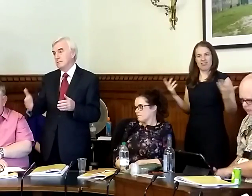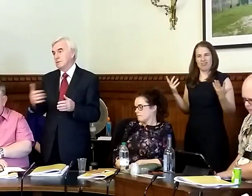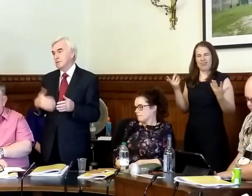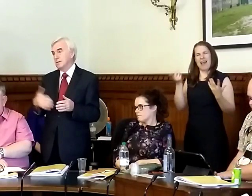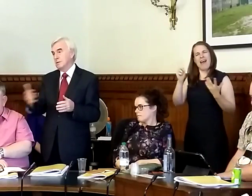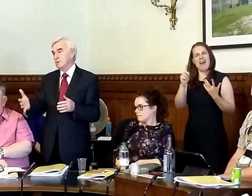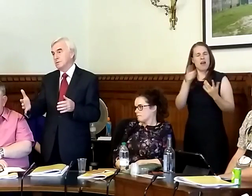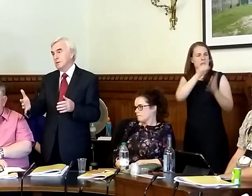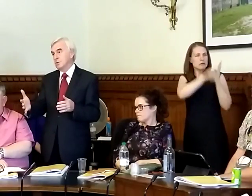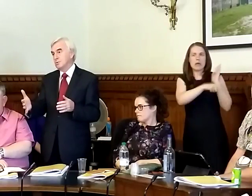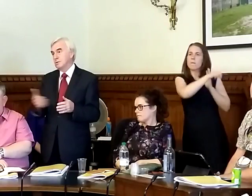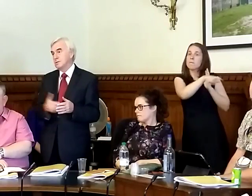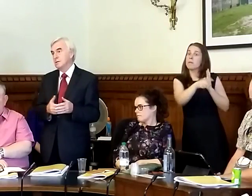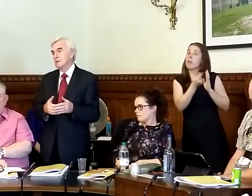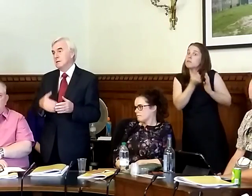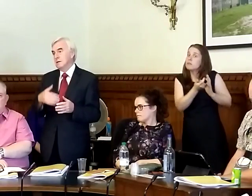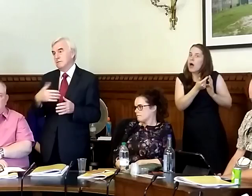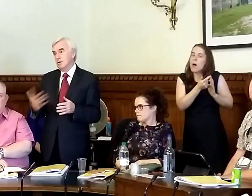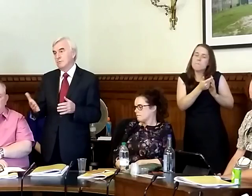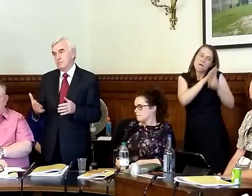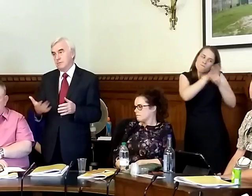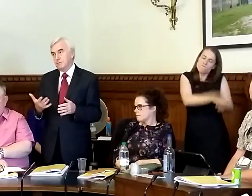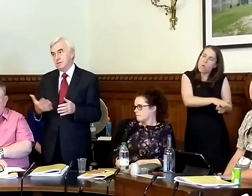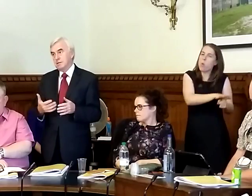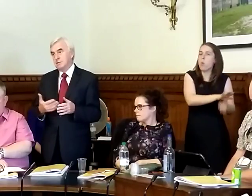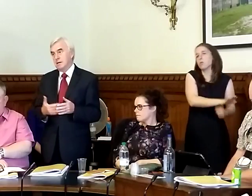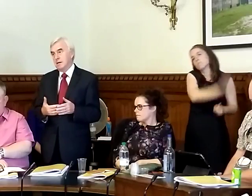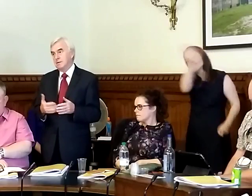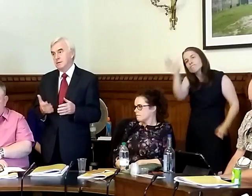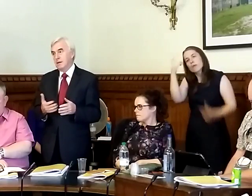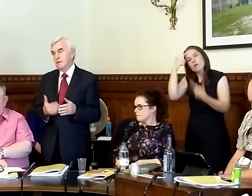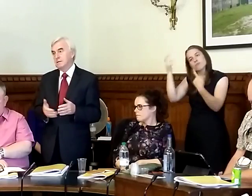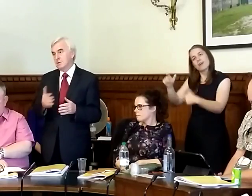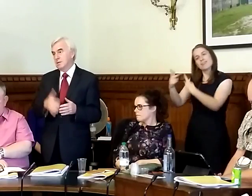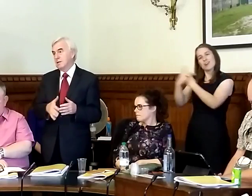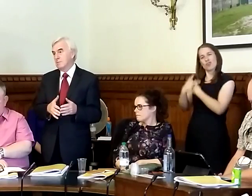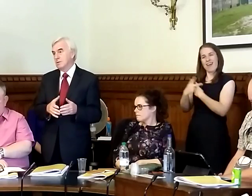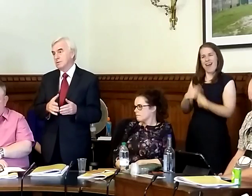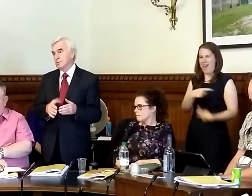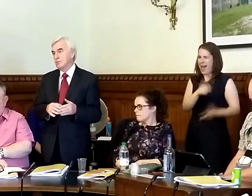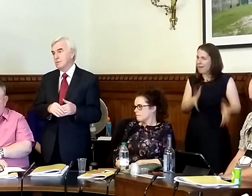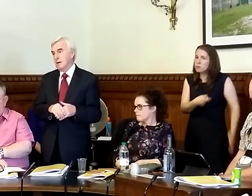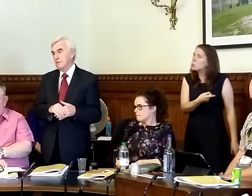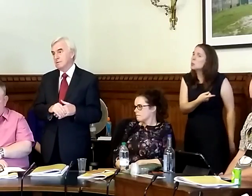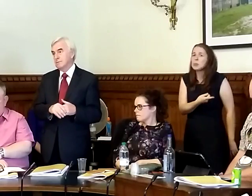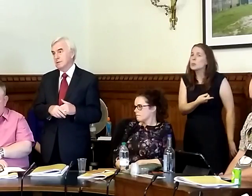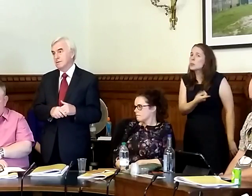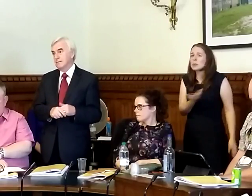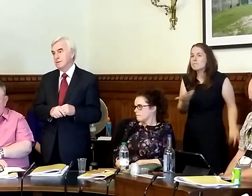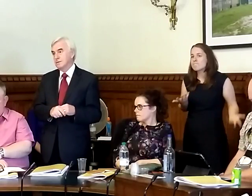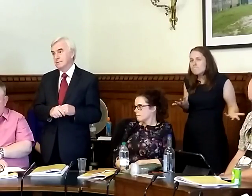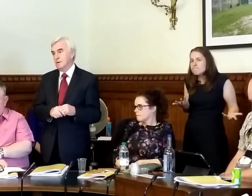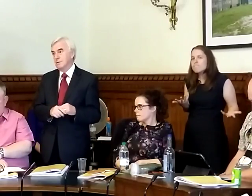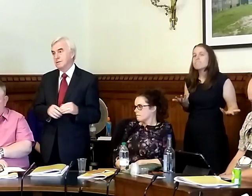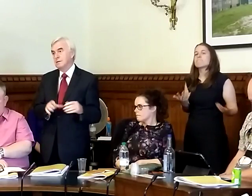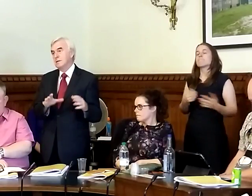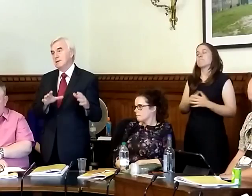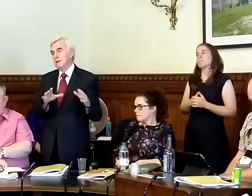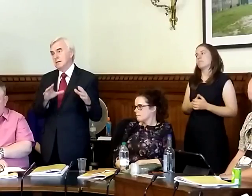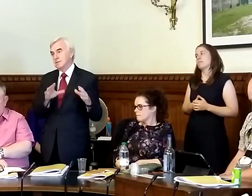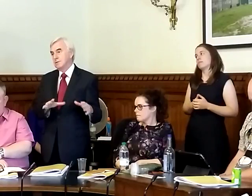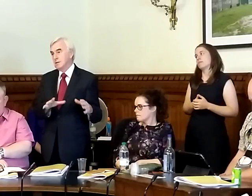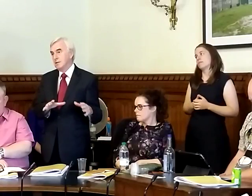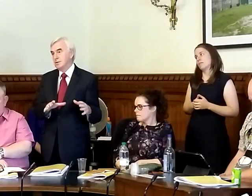there was no need to, and certainly wasn't their choice. And a lot of what we predicted there then is actually coming true now as a result of loss of